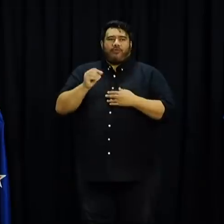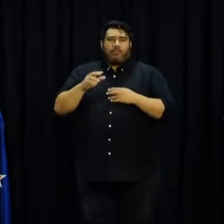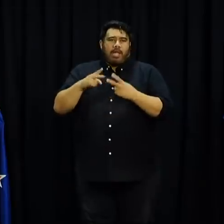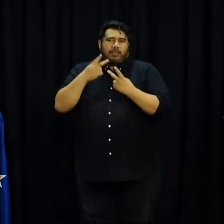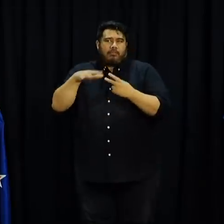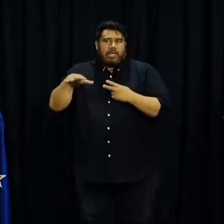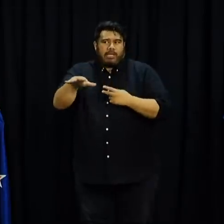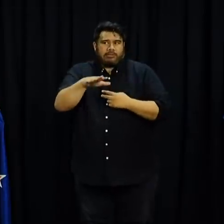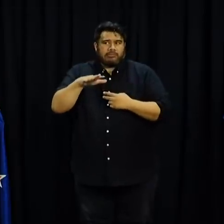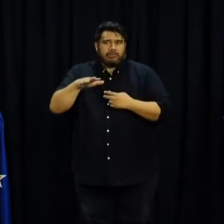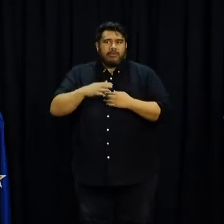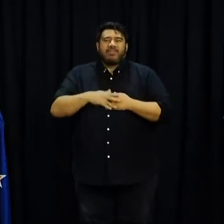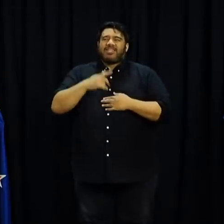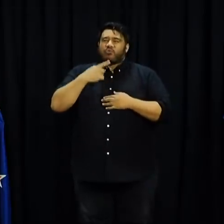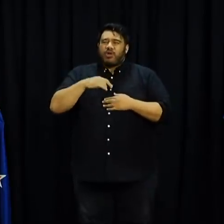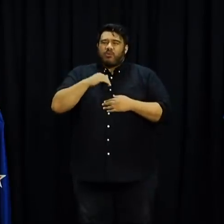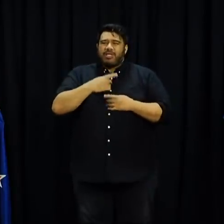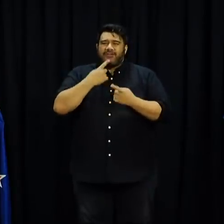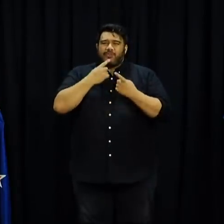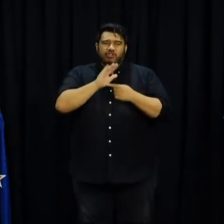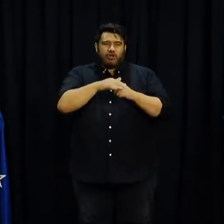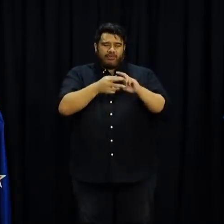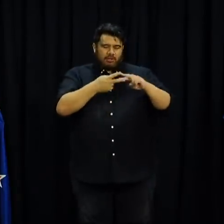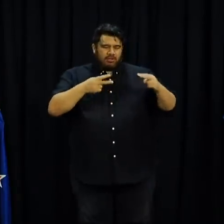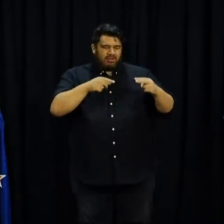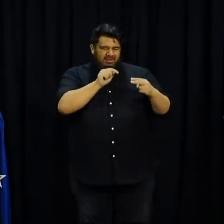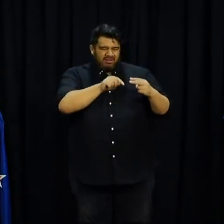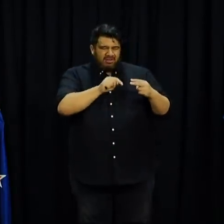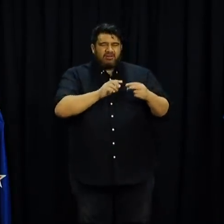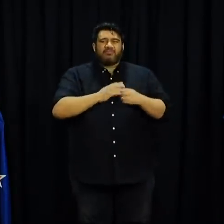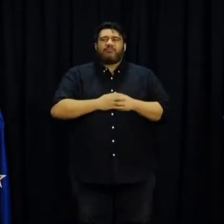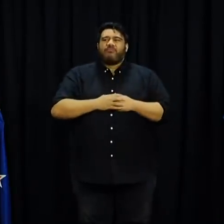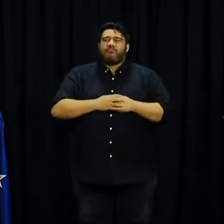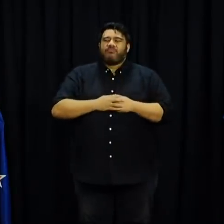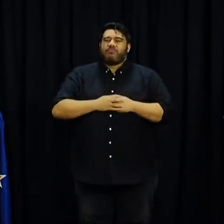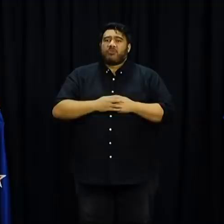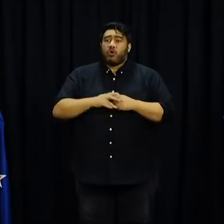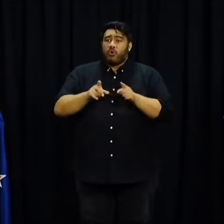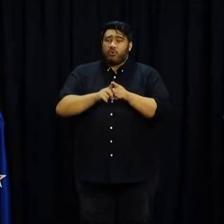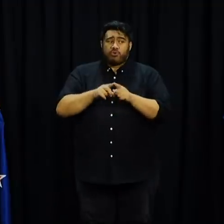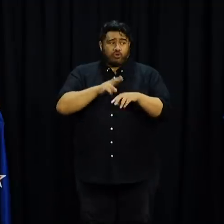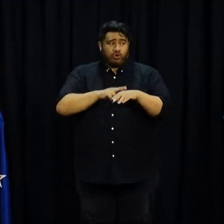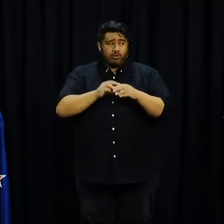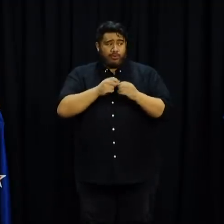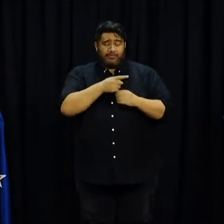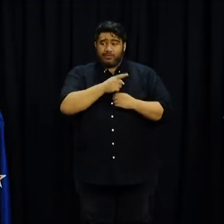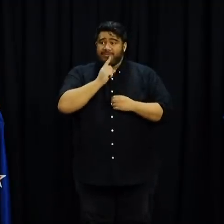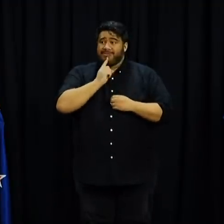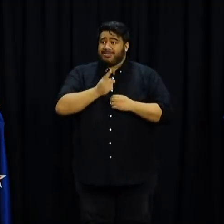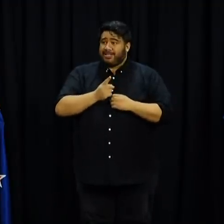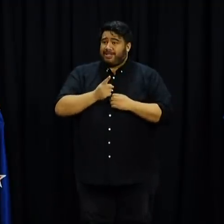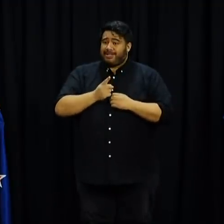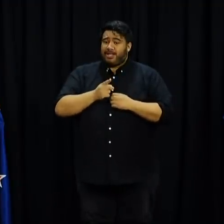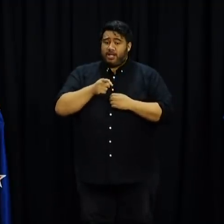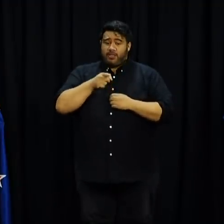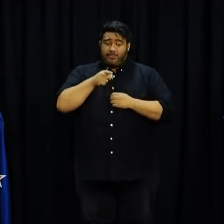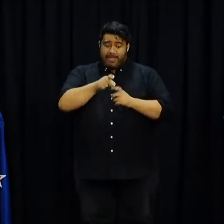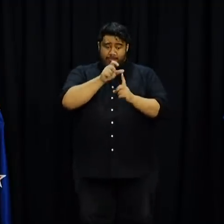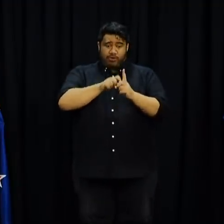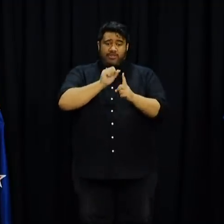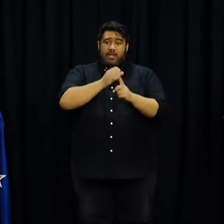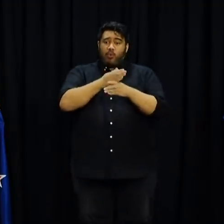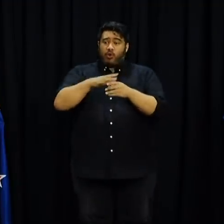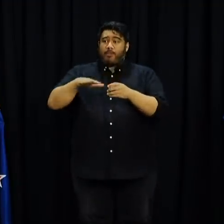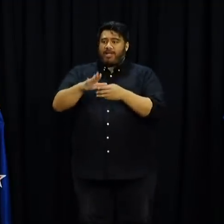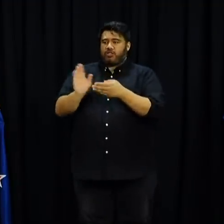may help us narrow down information, it may not. And as Dr. Bloomfield has also said, we have a cool store workplace where we